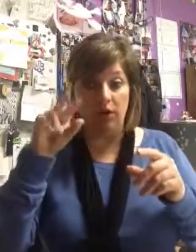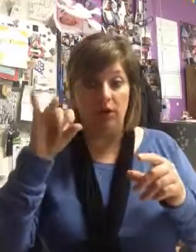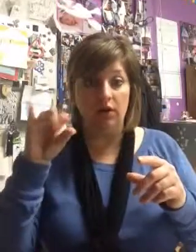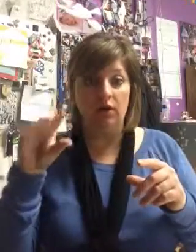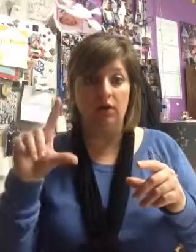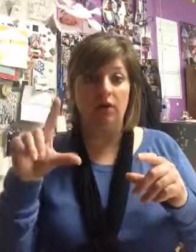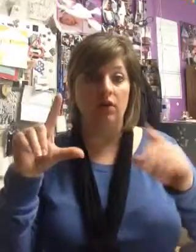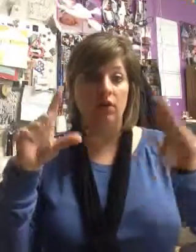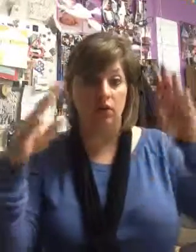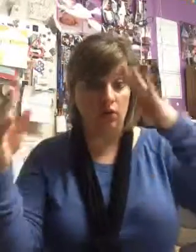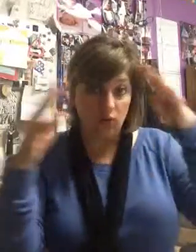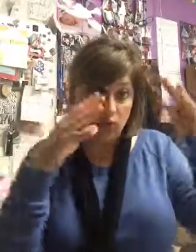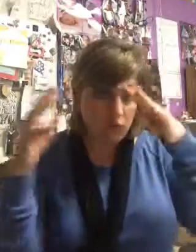War,